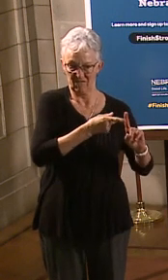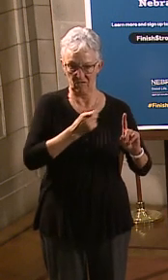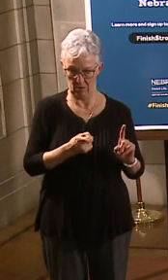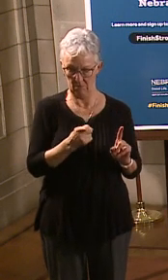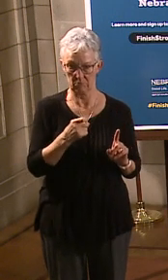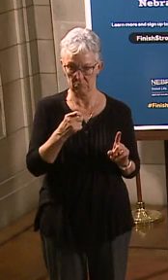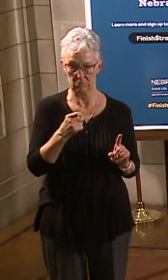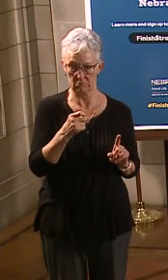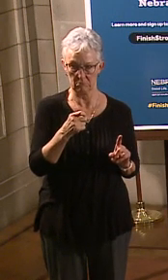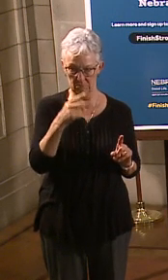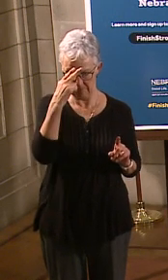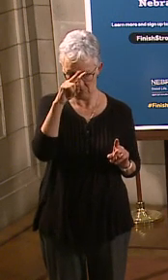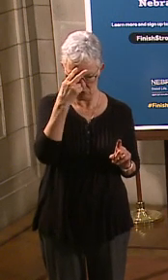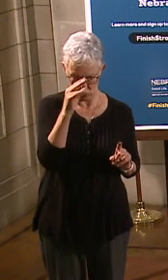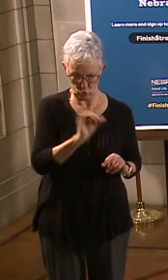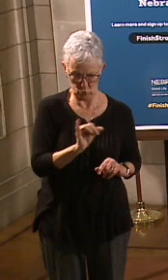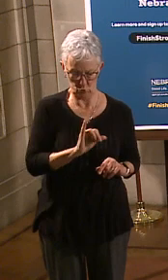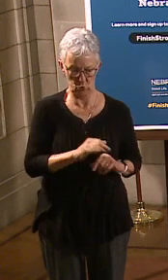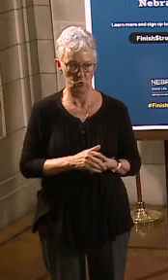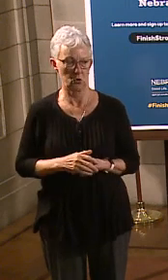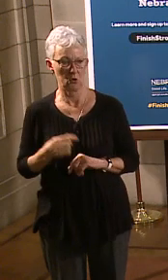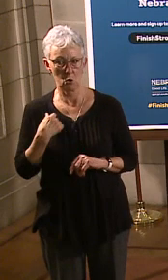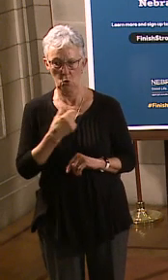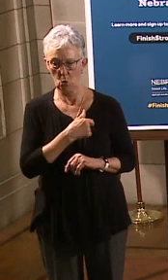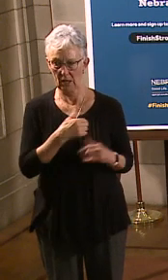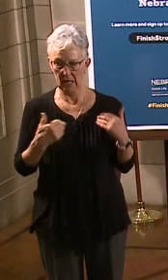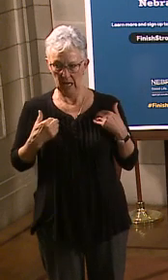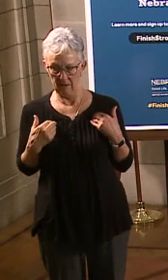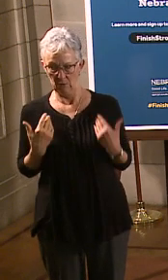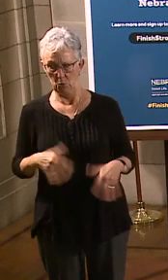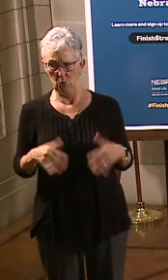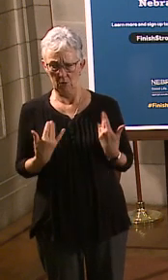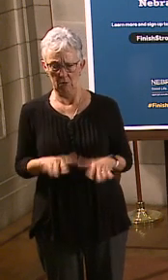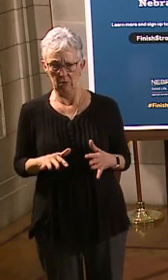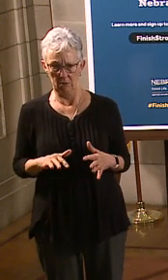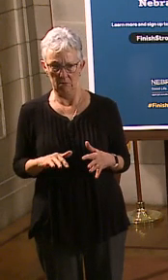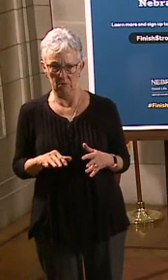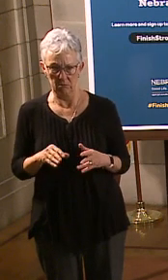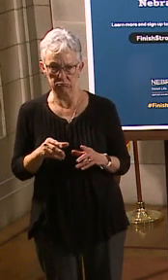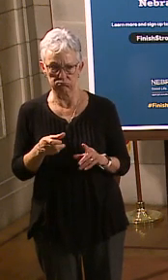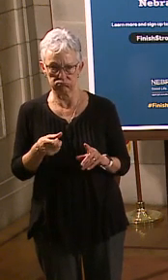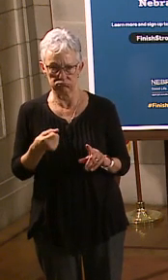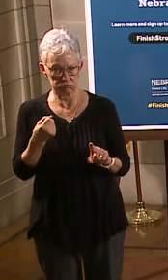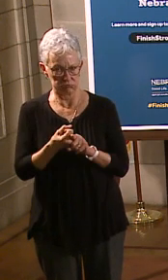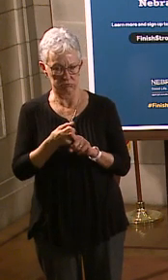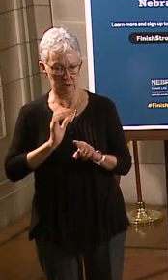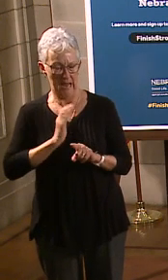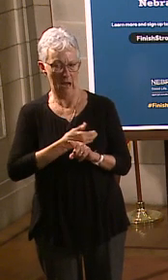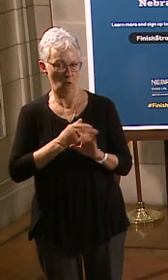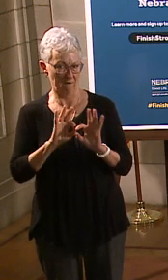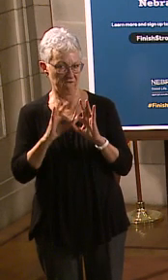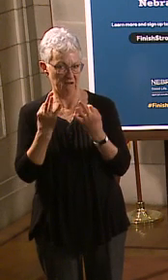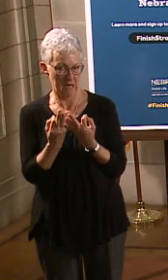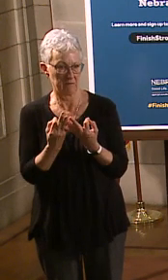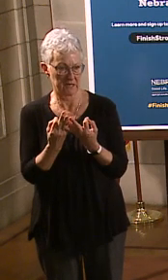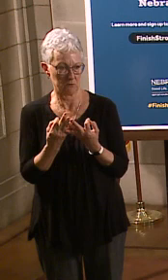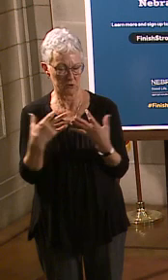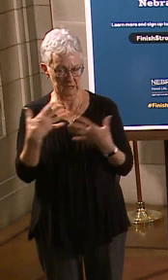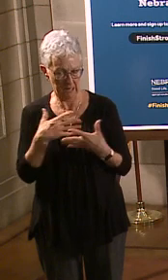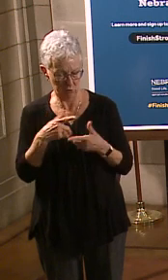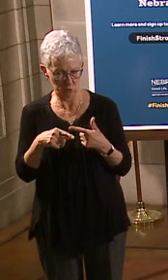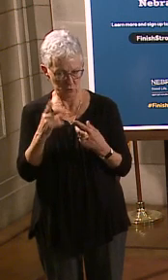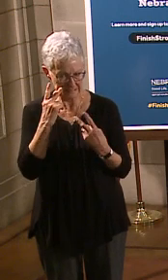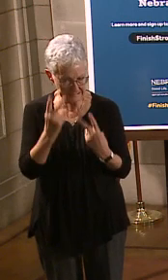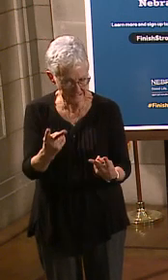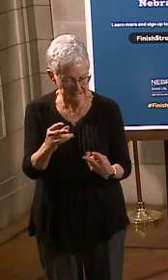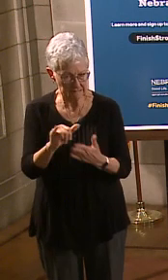recently with COVID because it kind of hit home with somebody getting it, and it was very scary to see that. And so I've